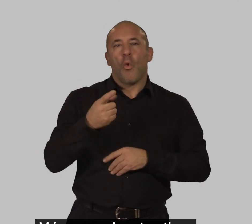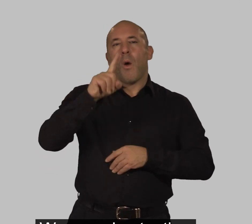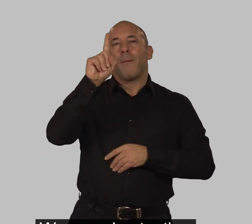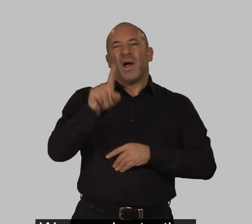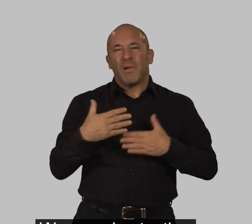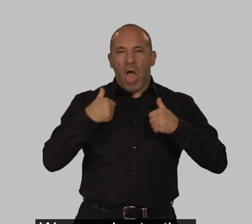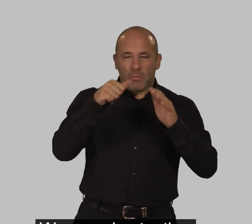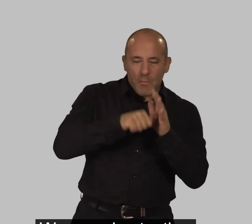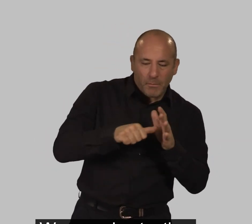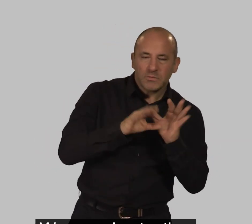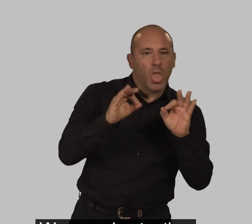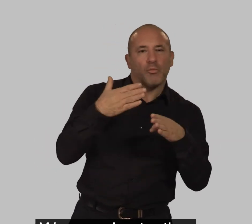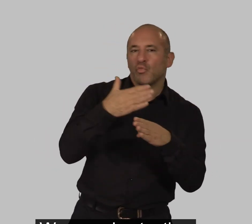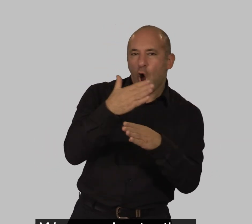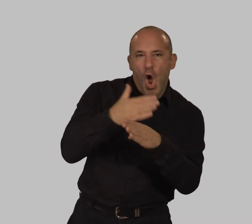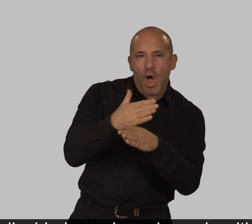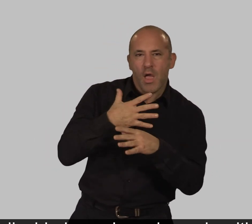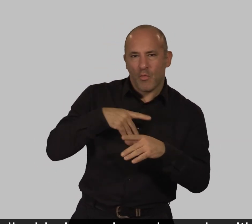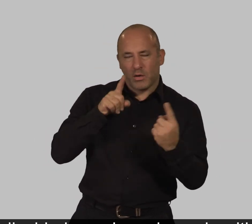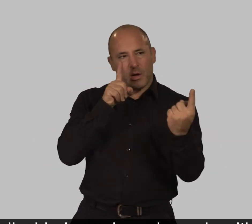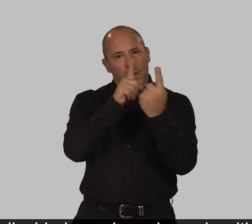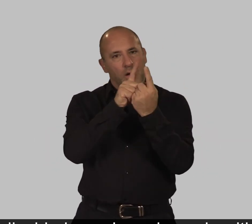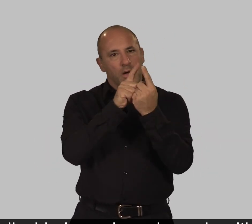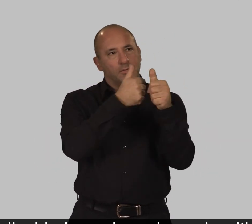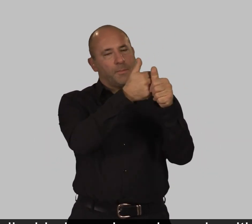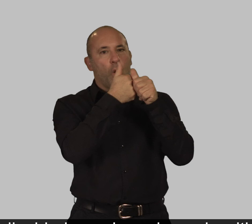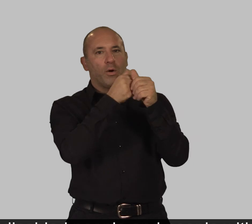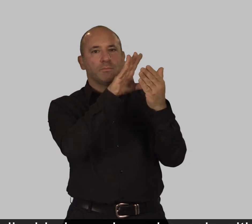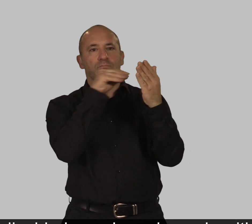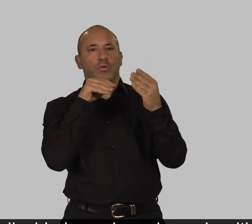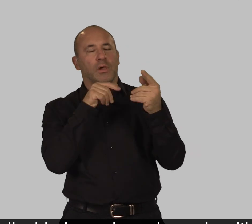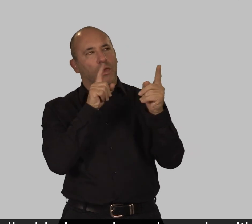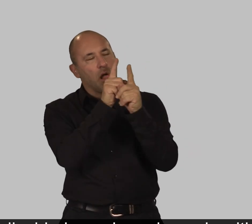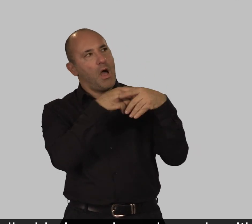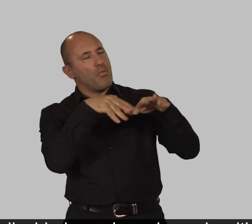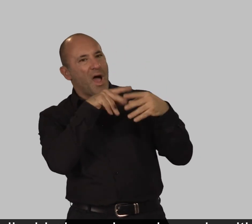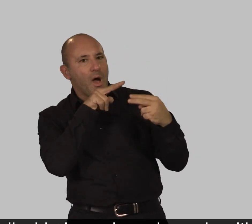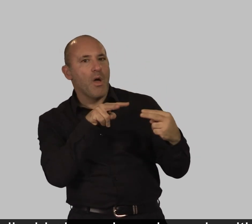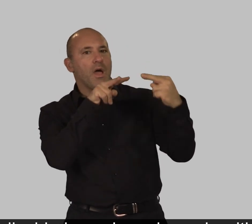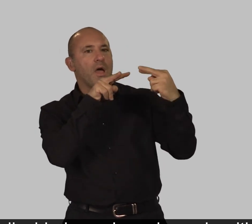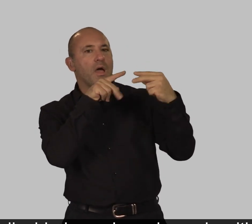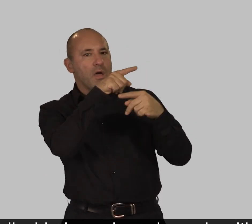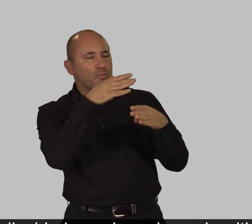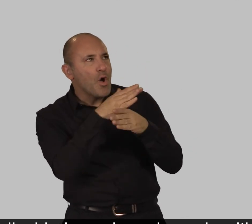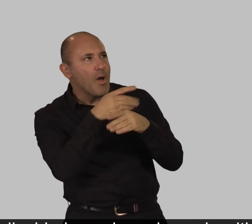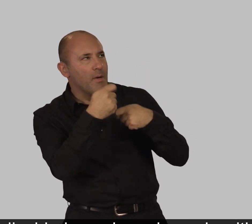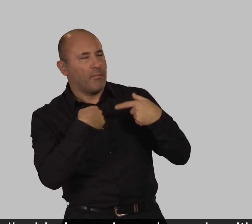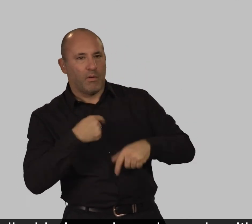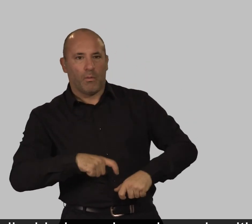peer support models for disabled people and people with health conditions who are unemployed,